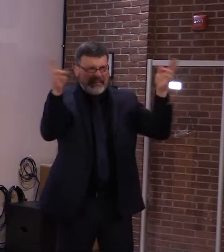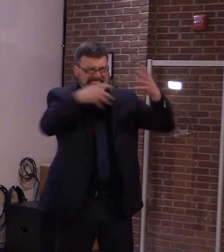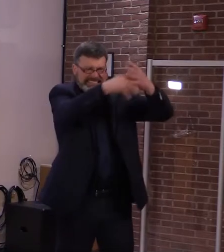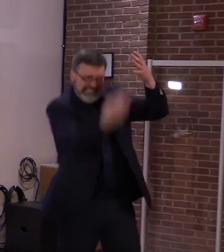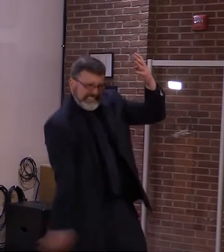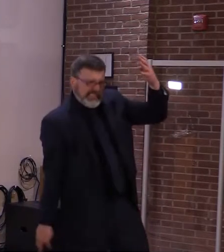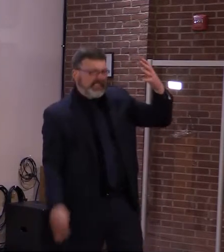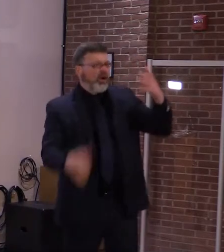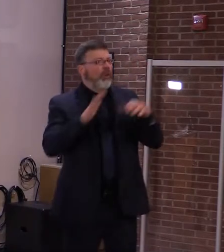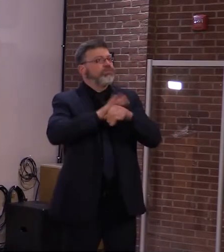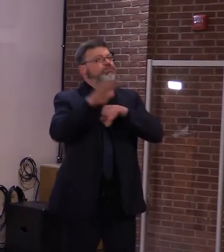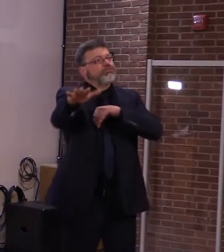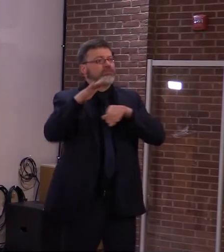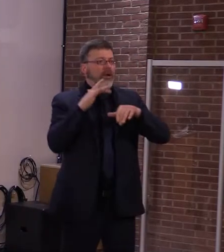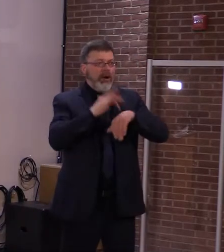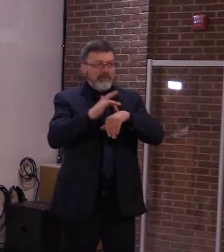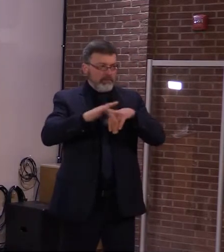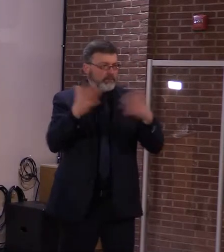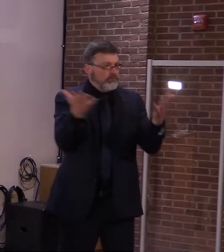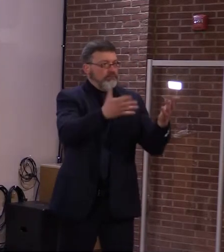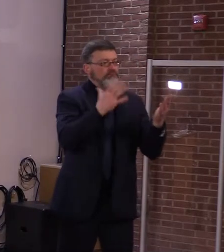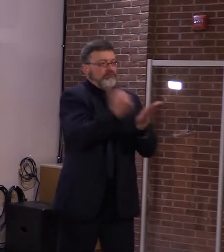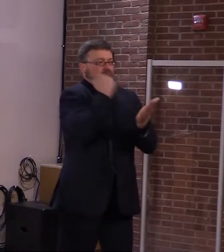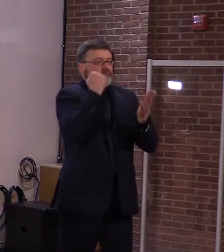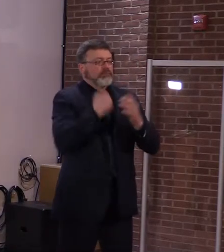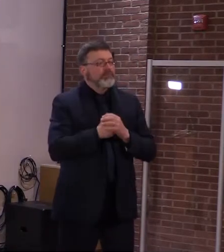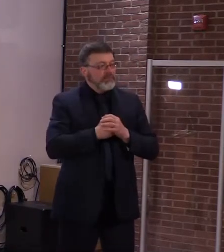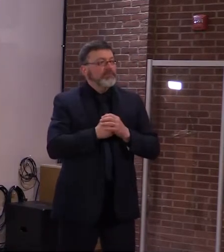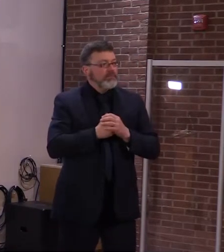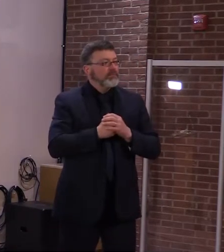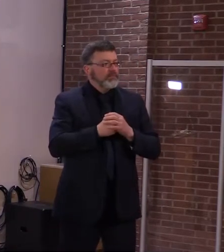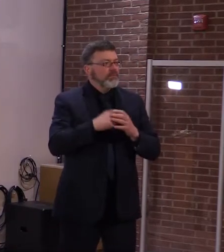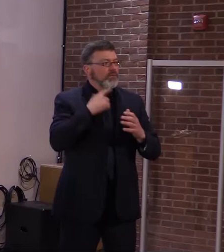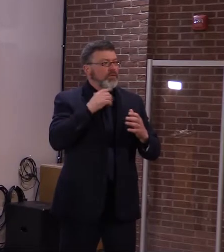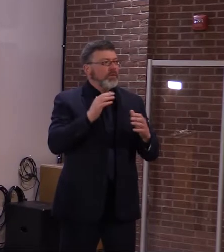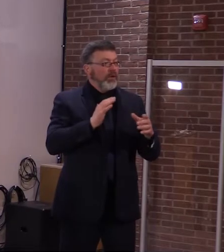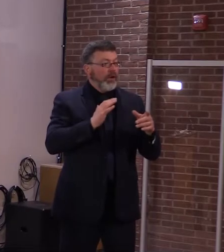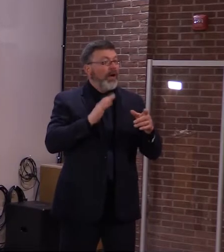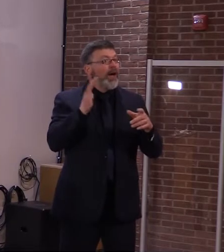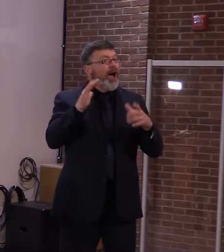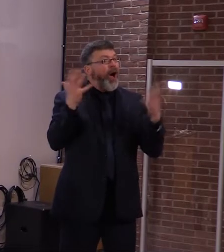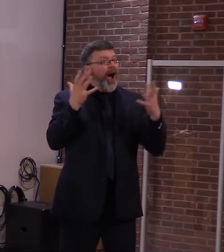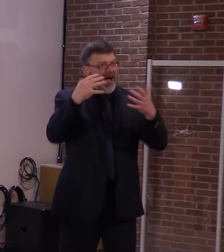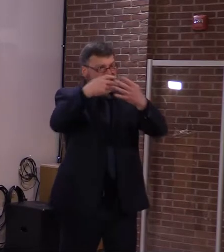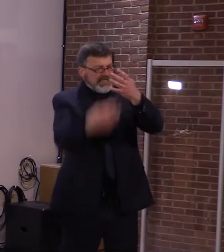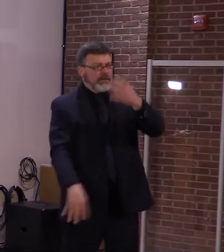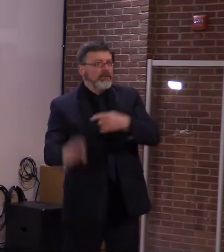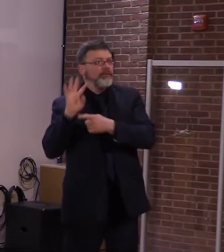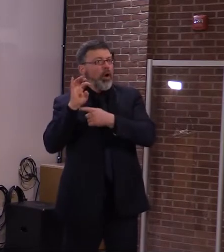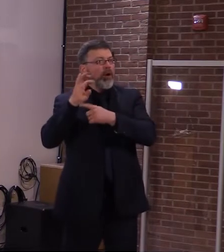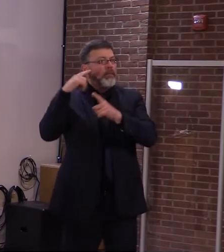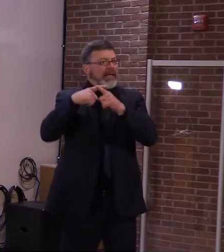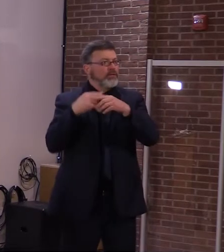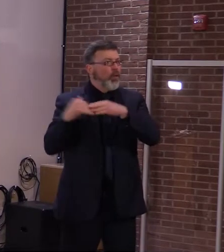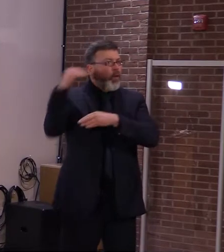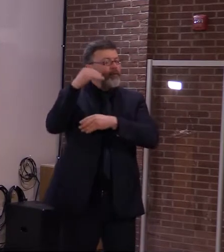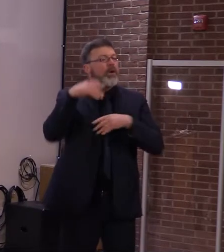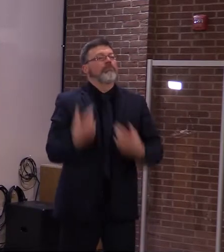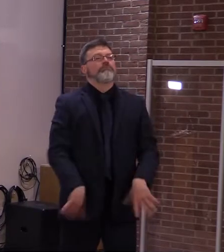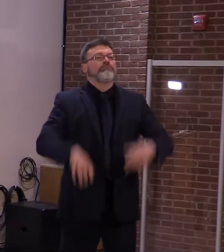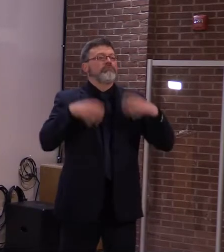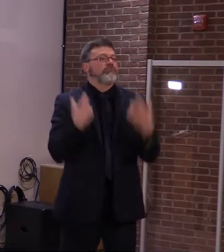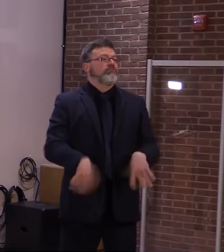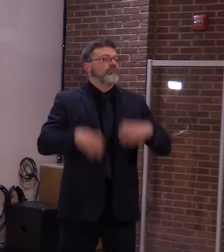enough capacity to welcome over 30,000 kids. We're working to make these programs accessible,